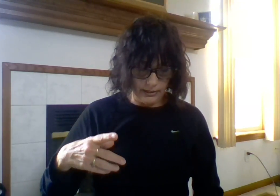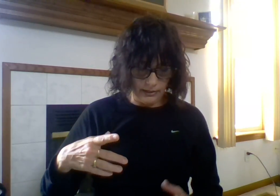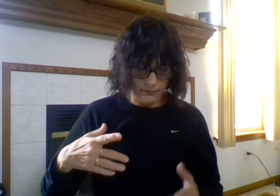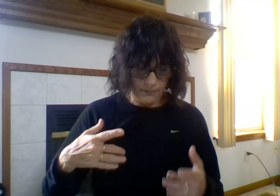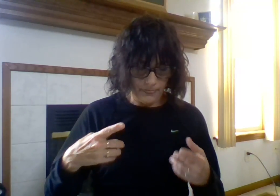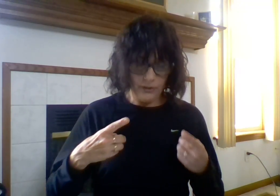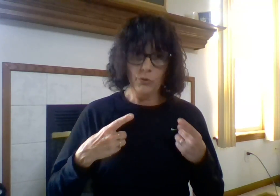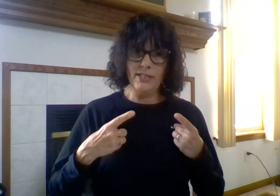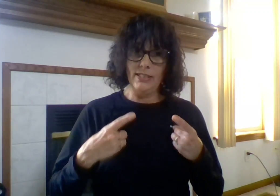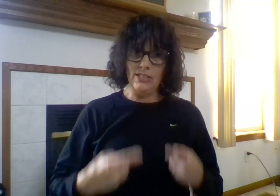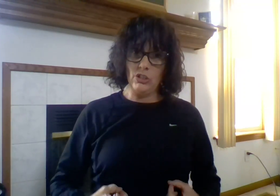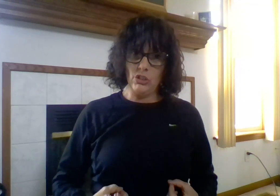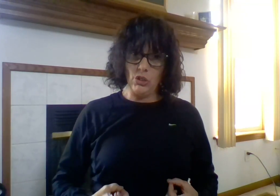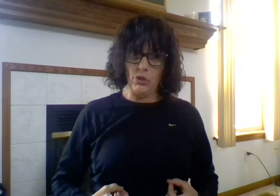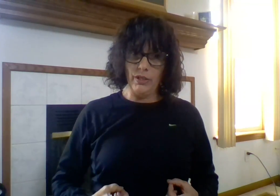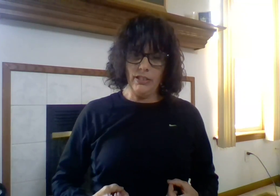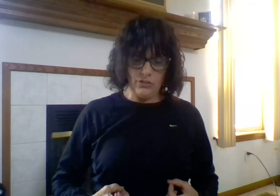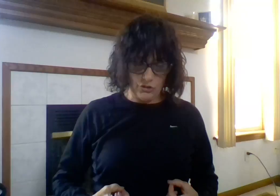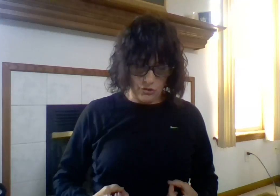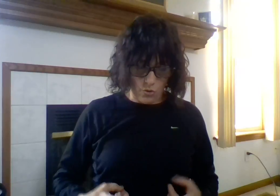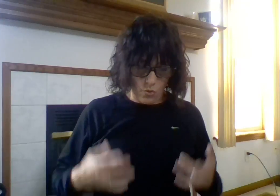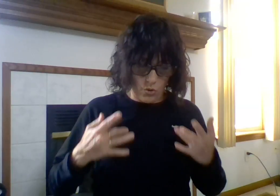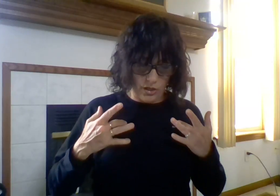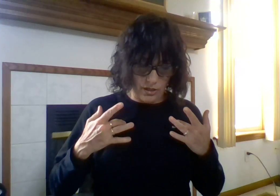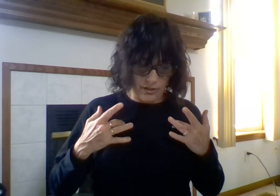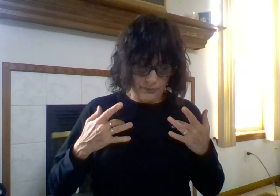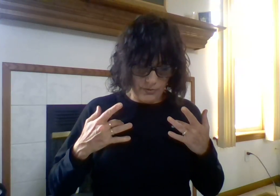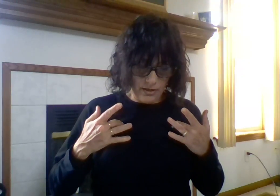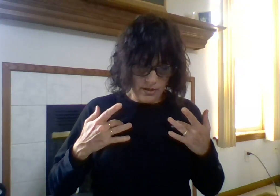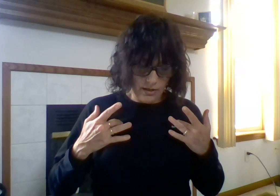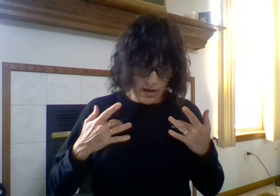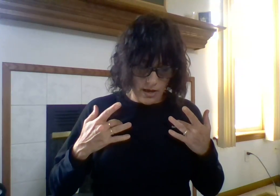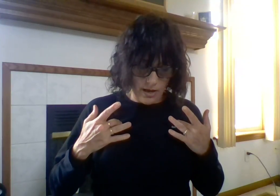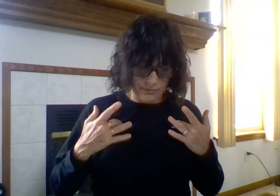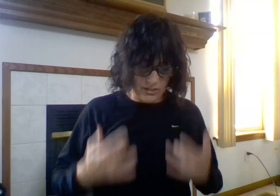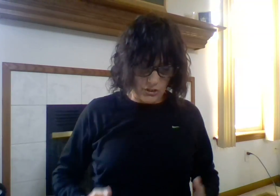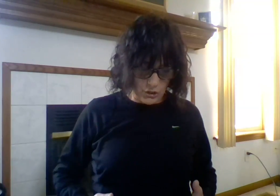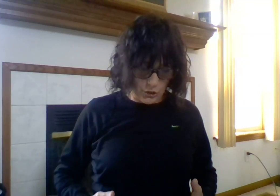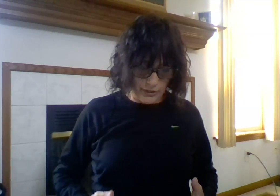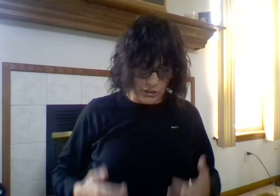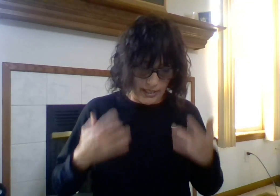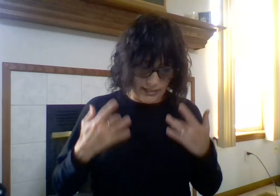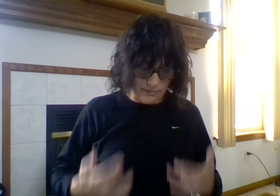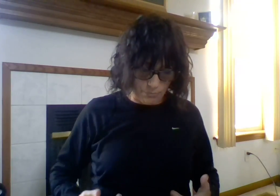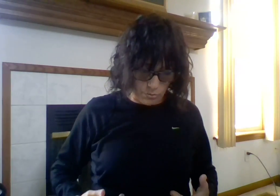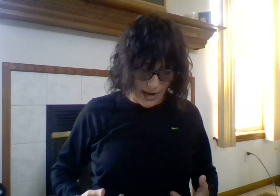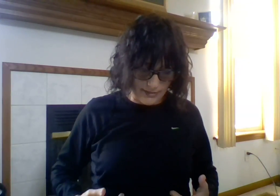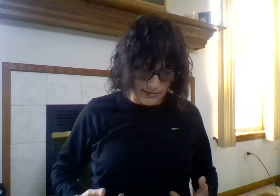really, you'll see discouraged or discouraged, like depressed.